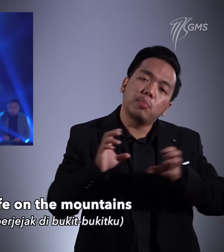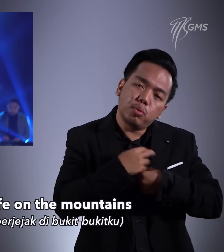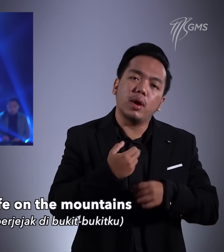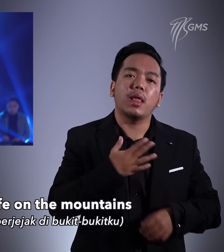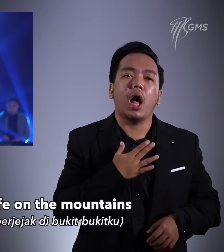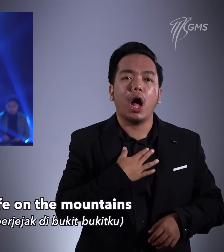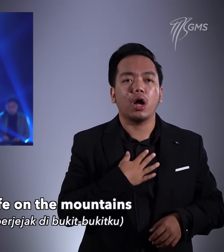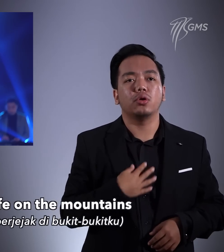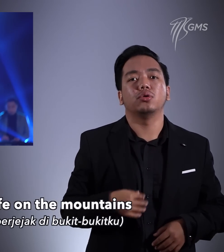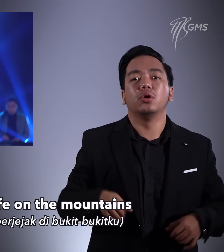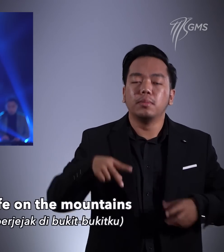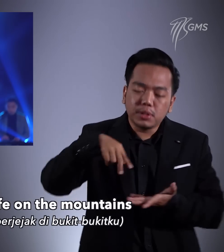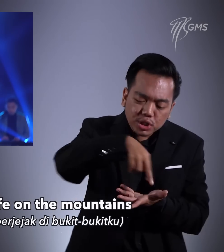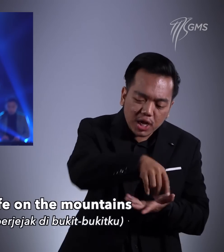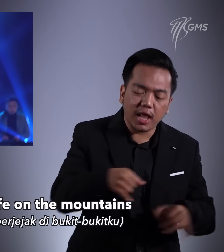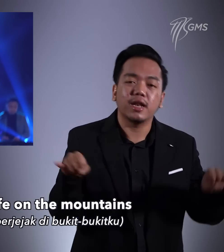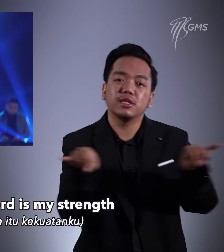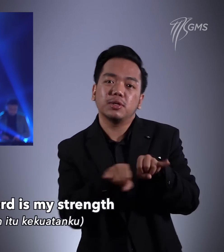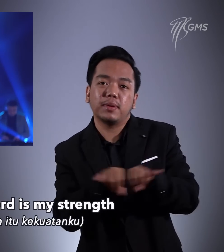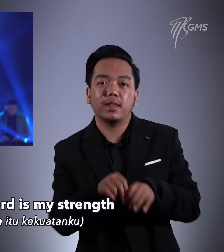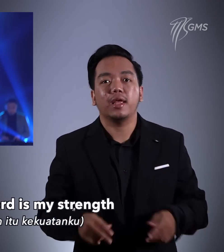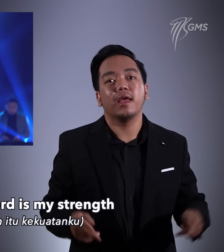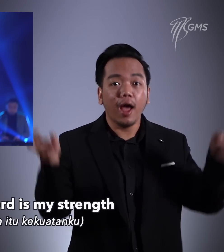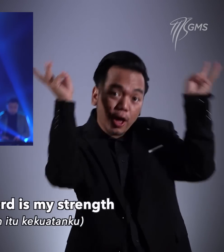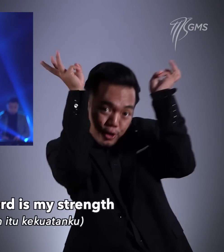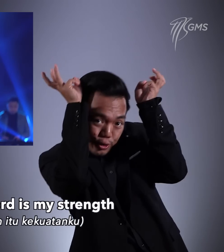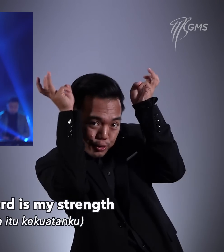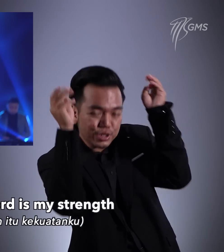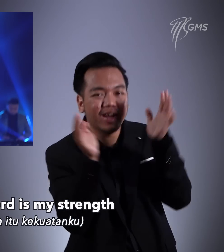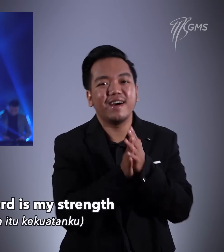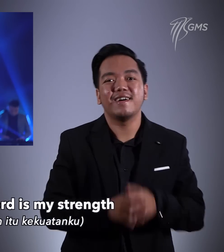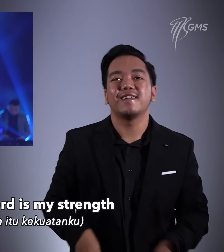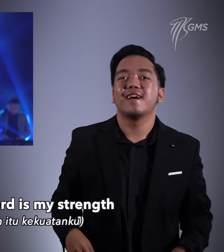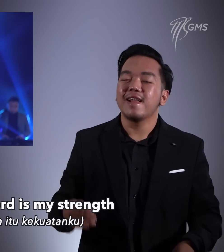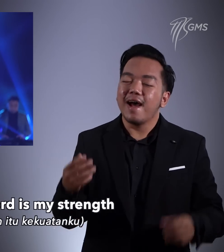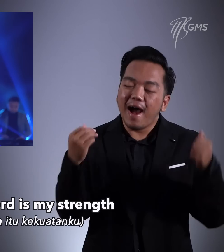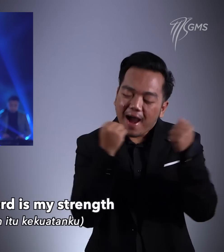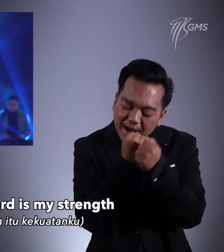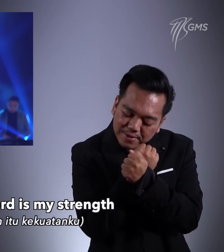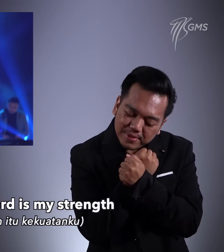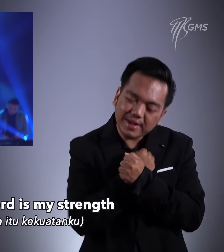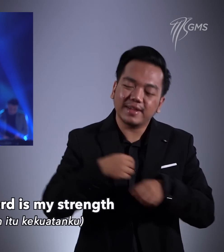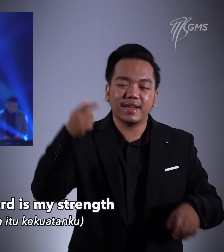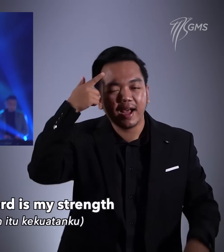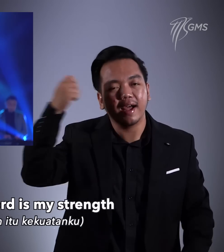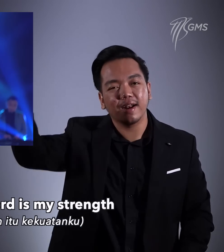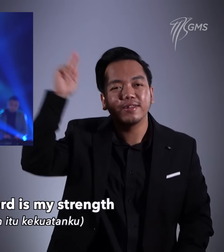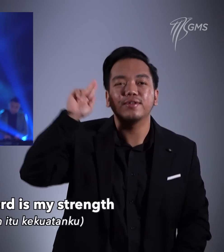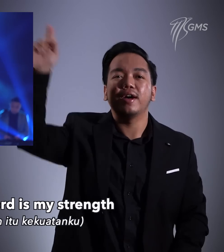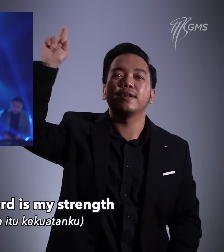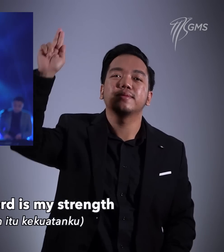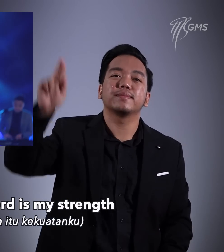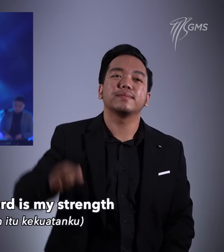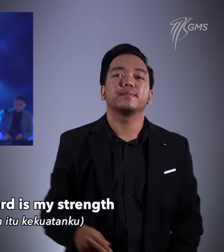me sure-footed as a deer and keeps me safe on the mountains because the